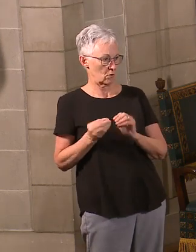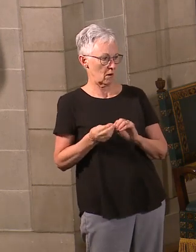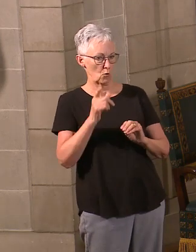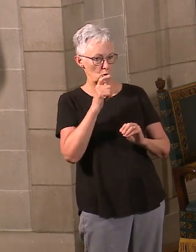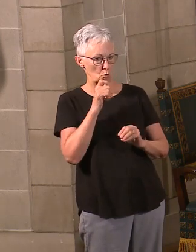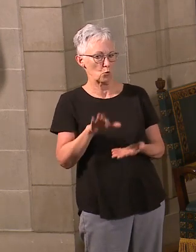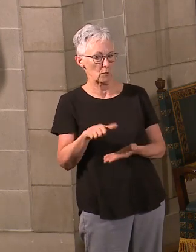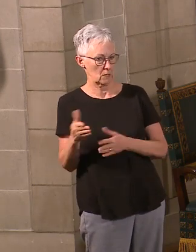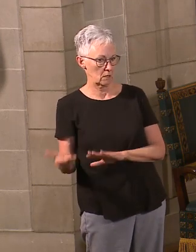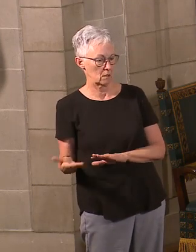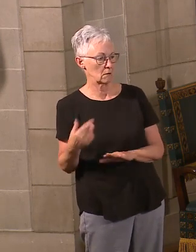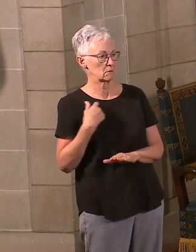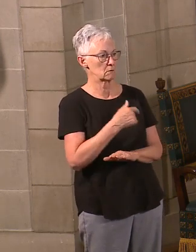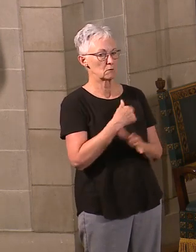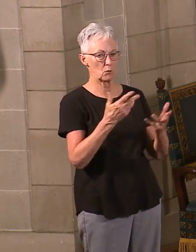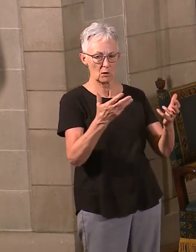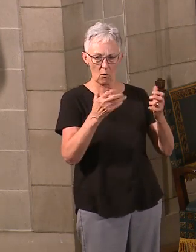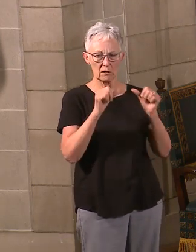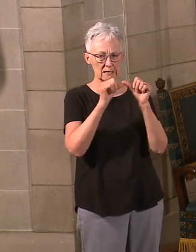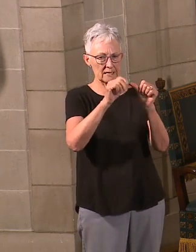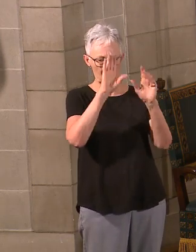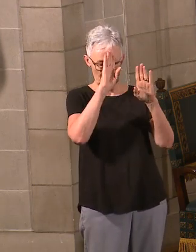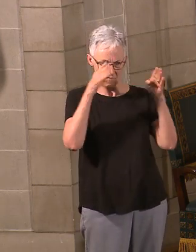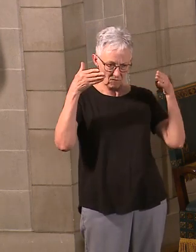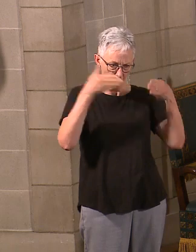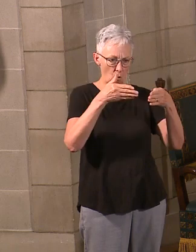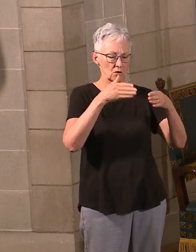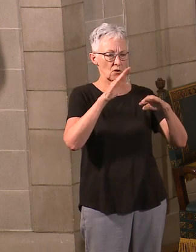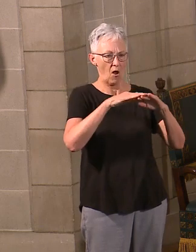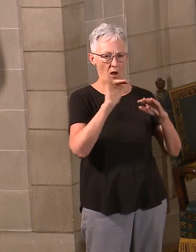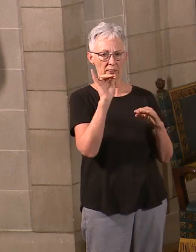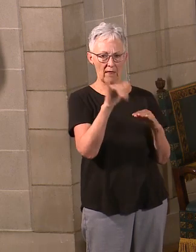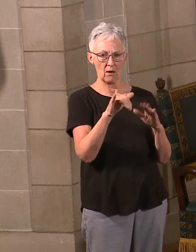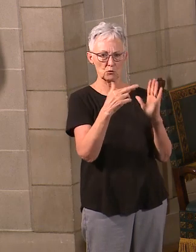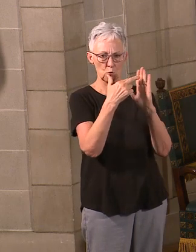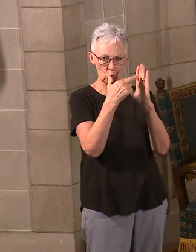the things we've been talking about with regard to don't go to gatherings more than 10